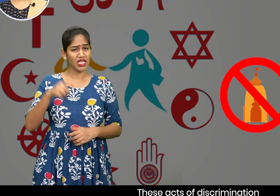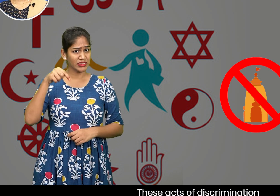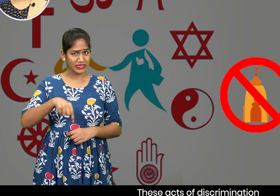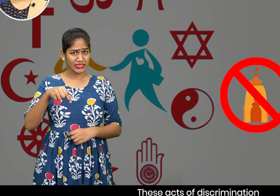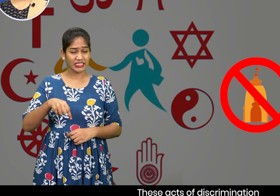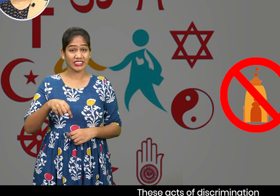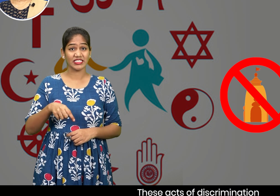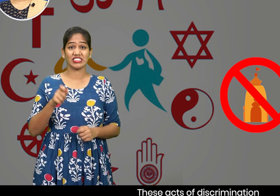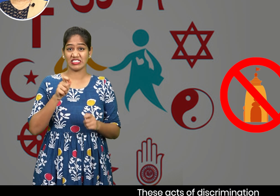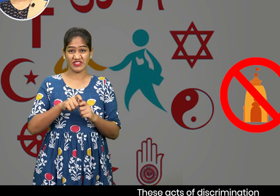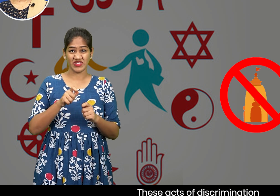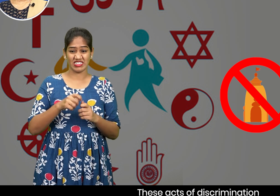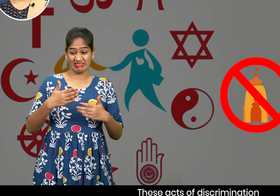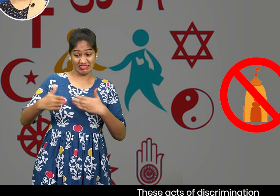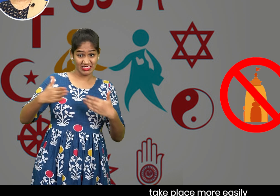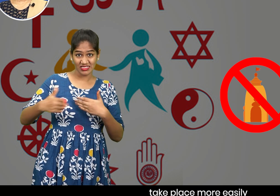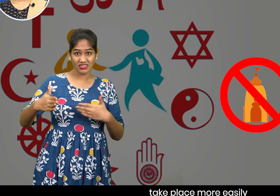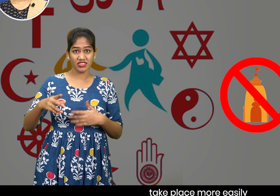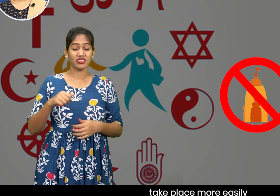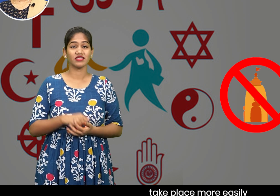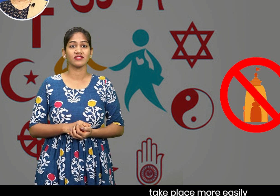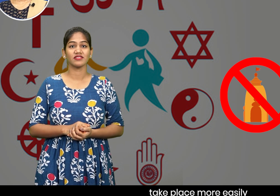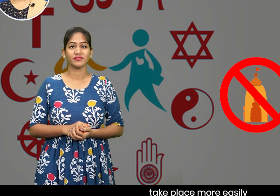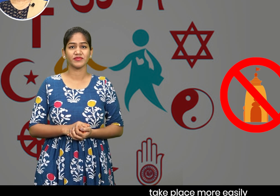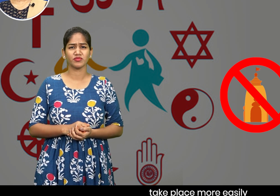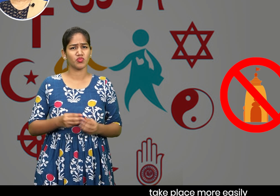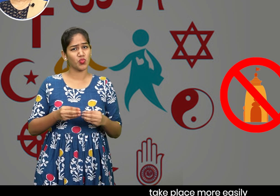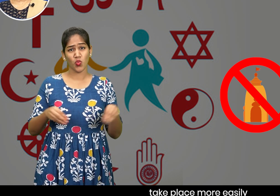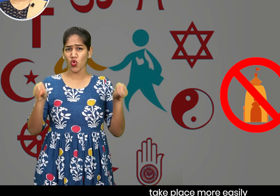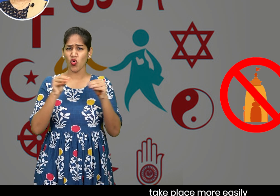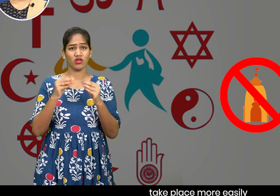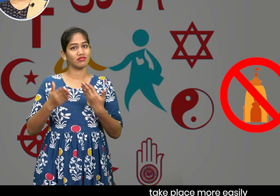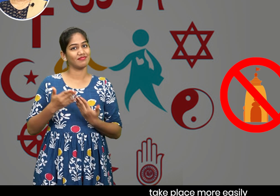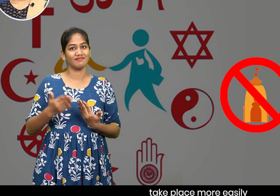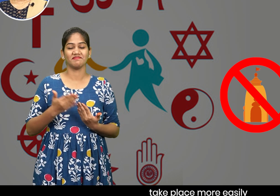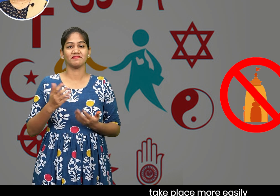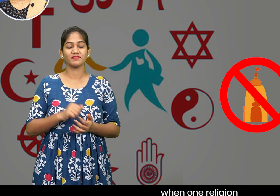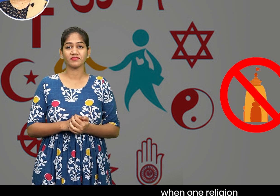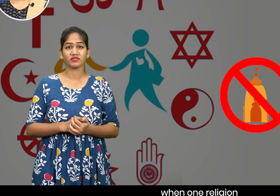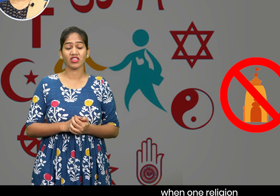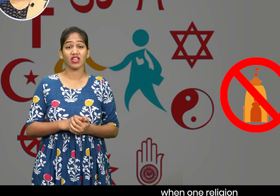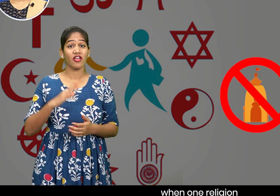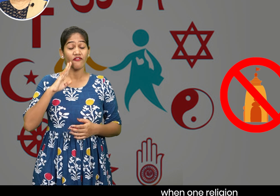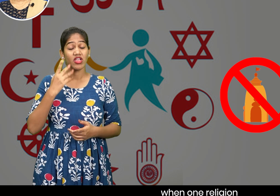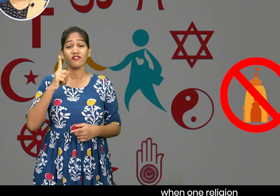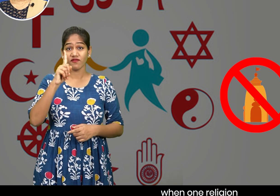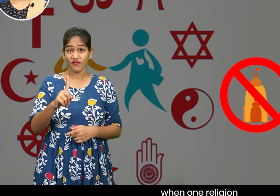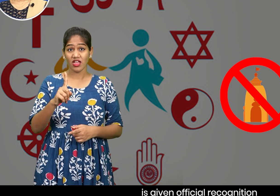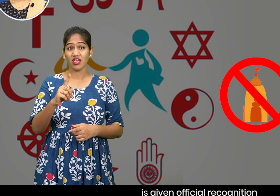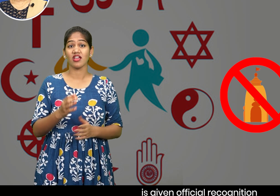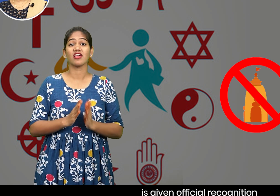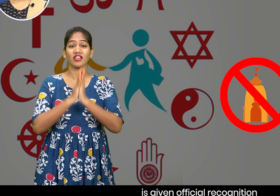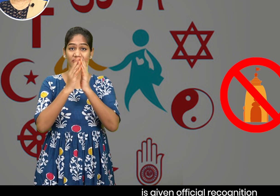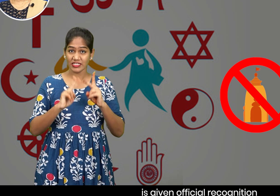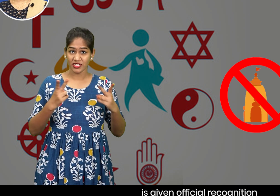These acts of discrimination take place more easily when one religion